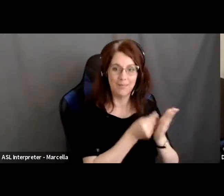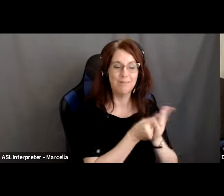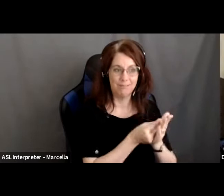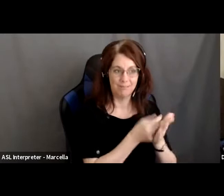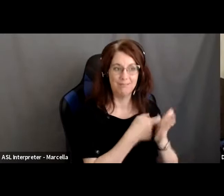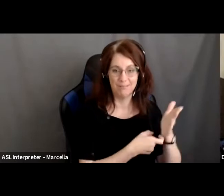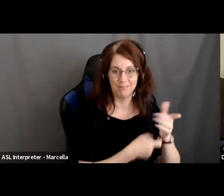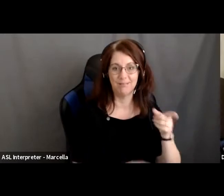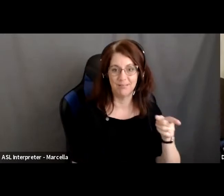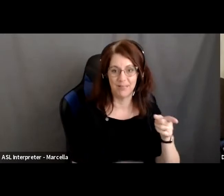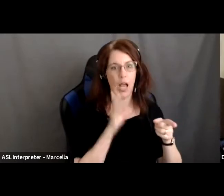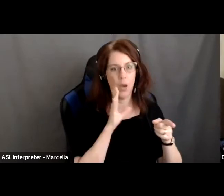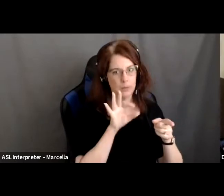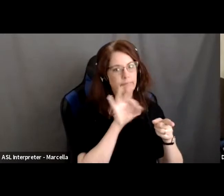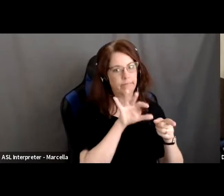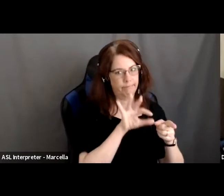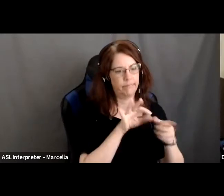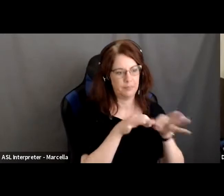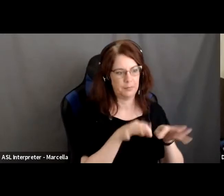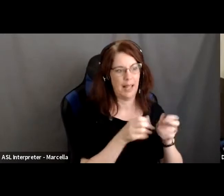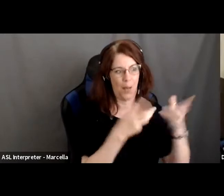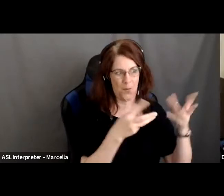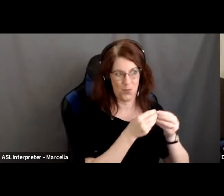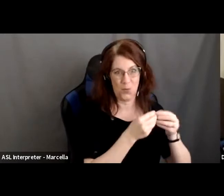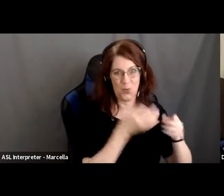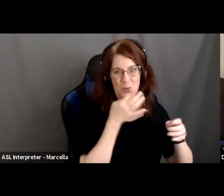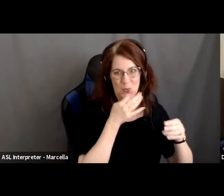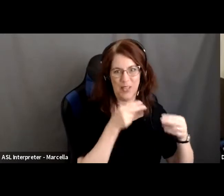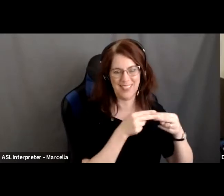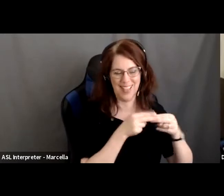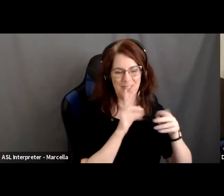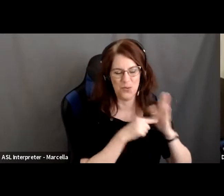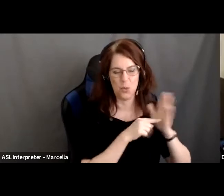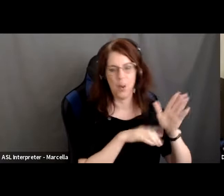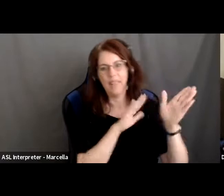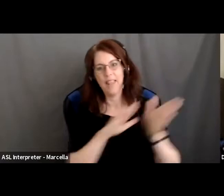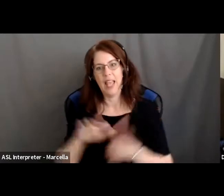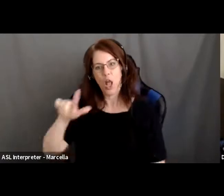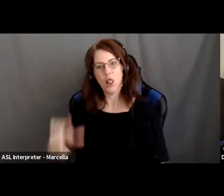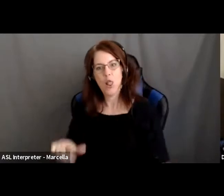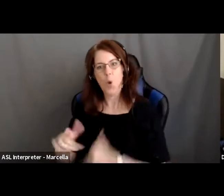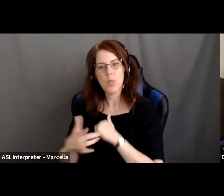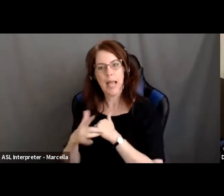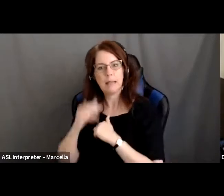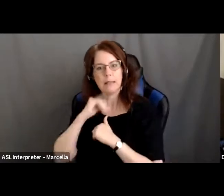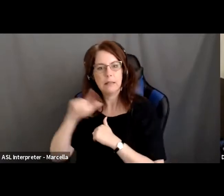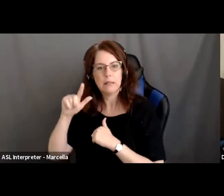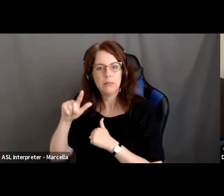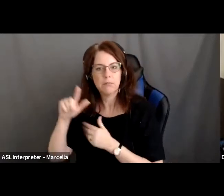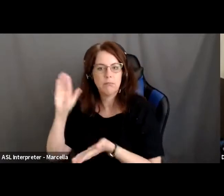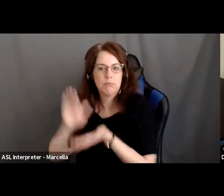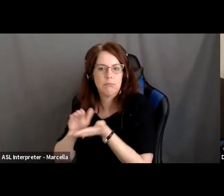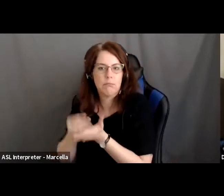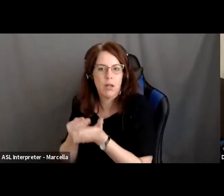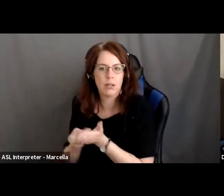We'll find out just how much more expensive in the coming slides. And then low tech is going to be your least expensive solution.